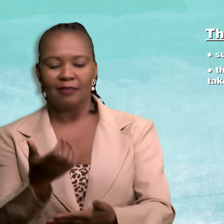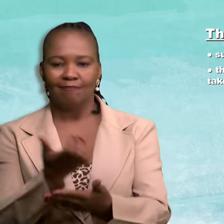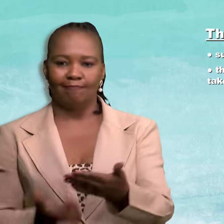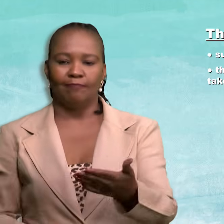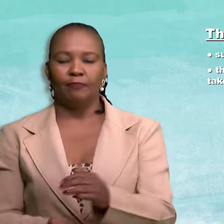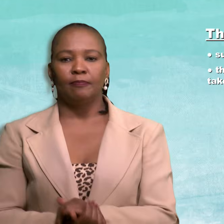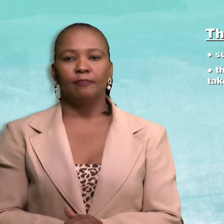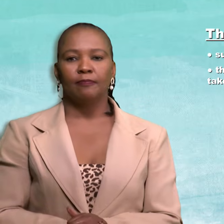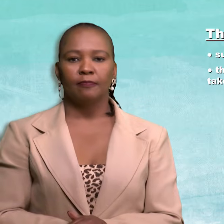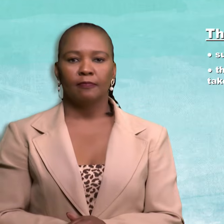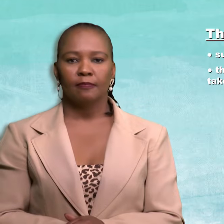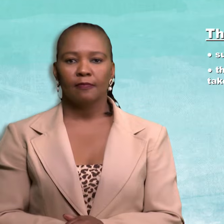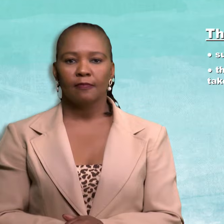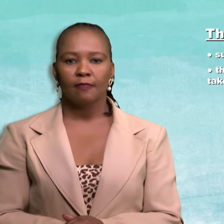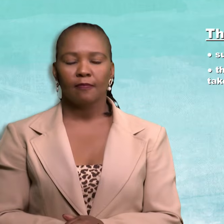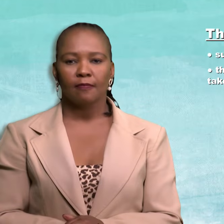essay.